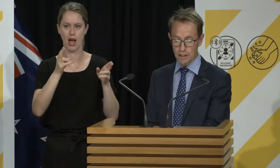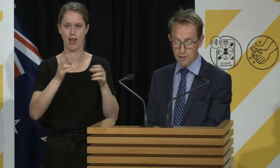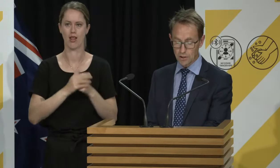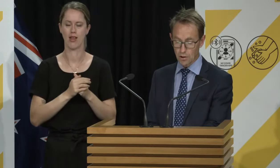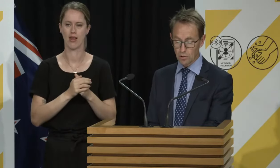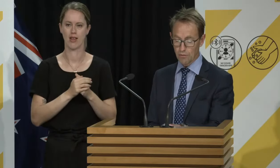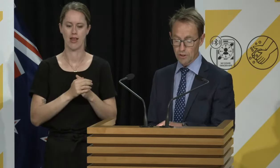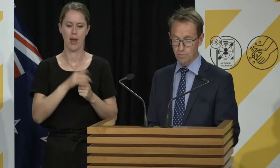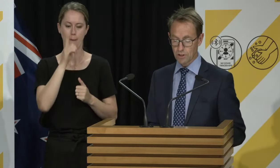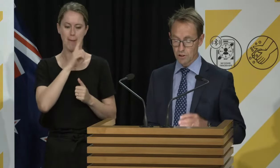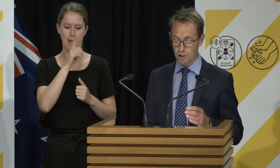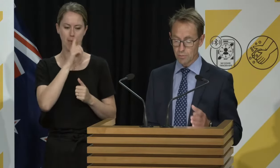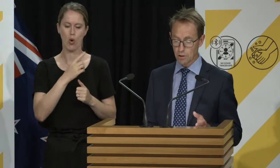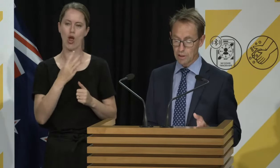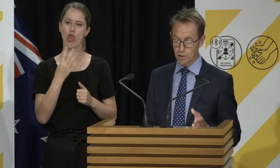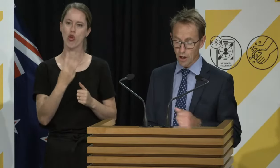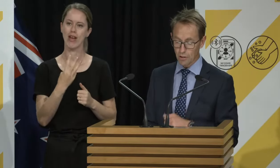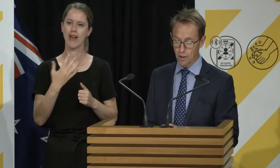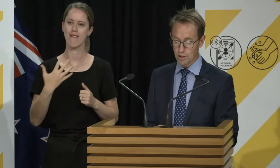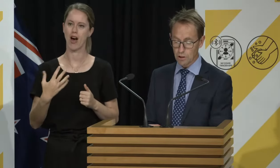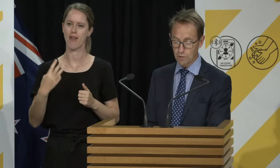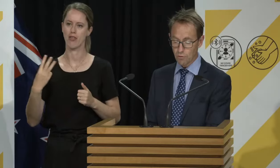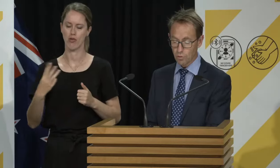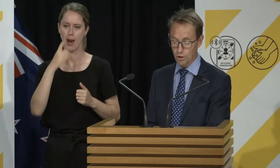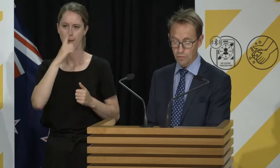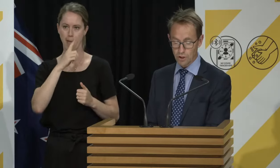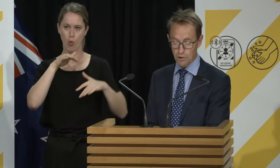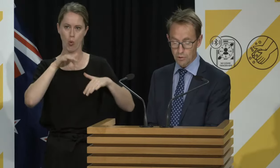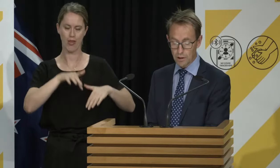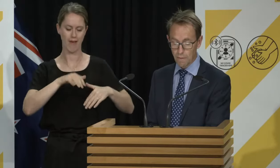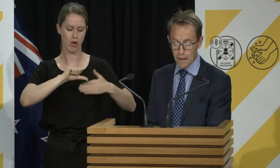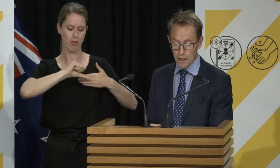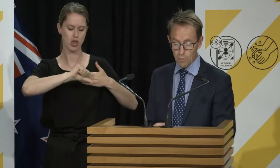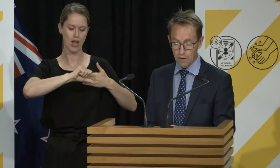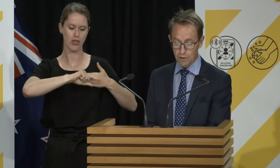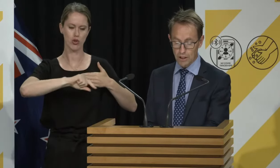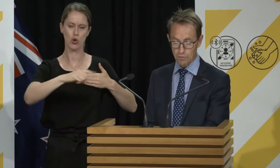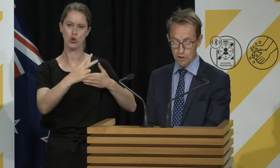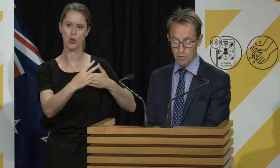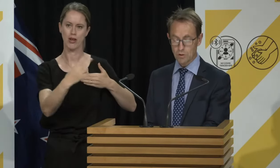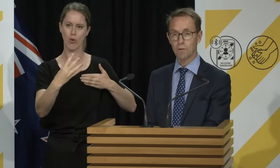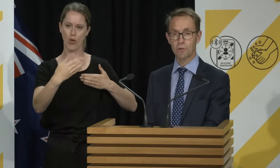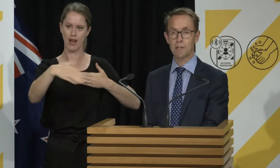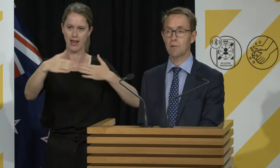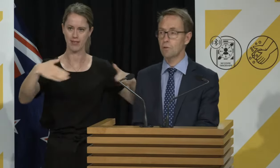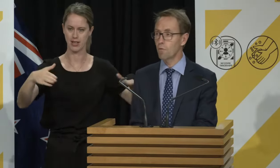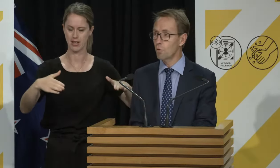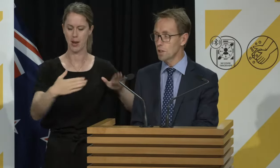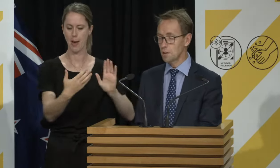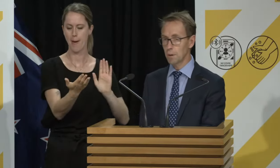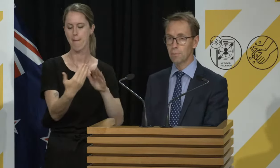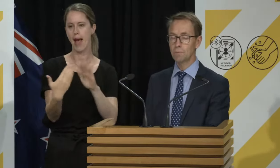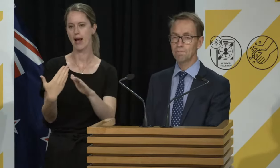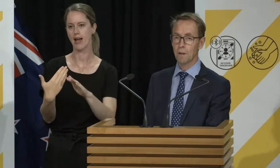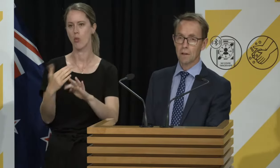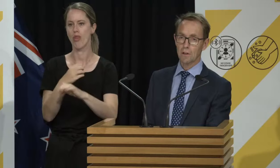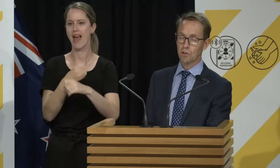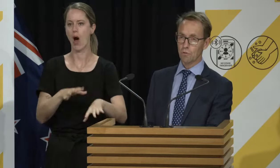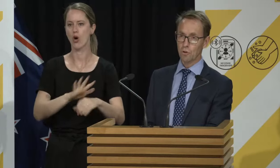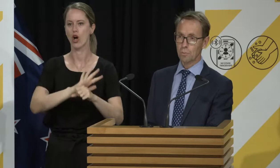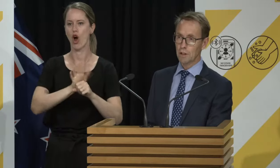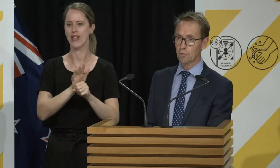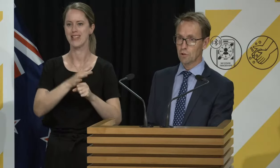353 guests who left this facility between the 9th and 24th of January, we have negative results for 314 people.